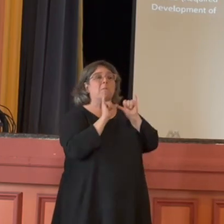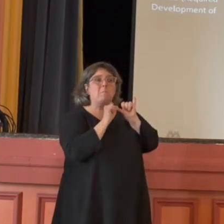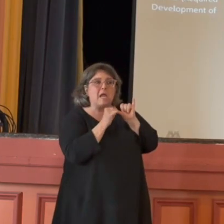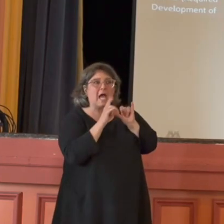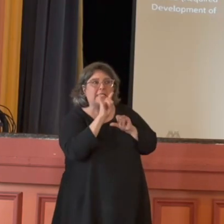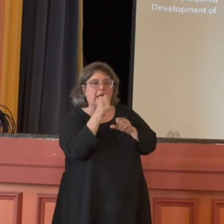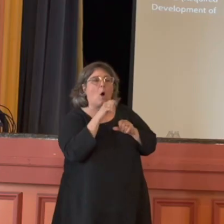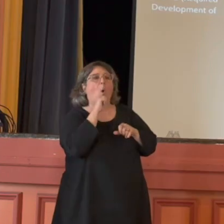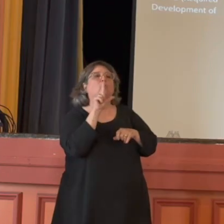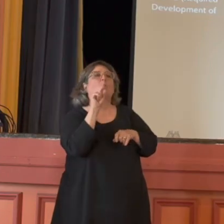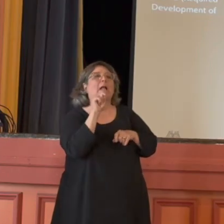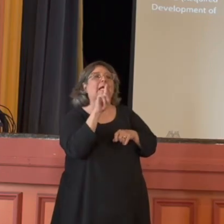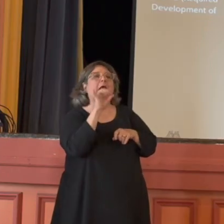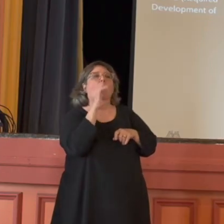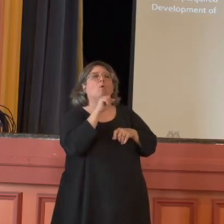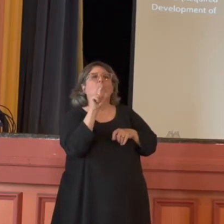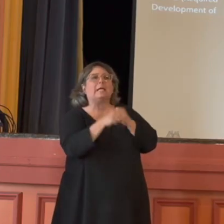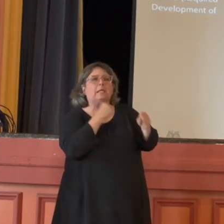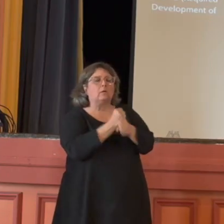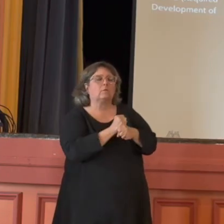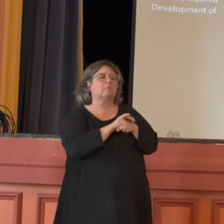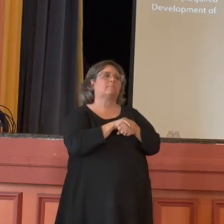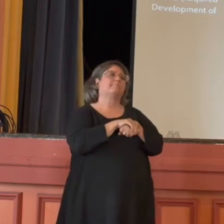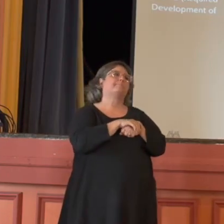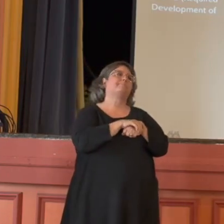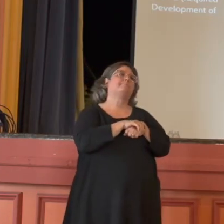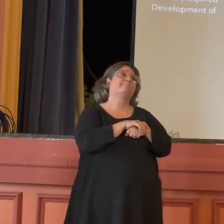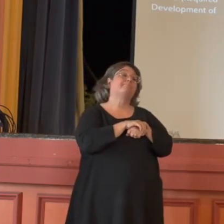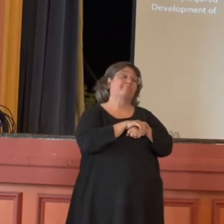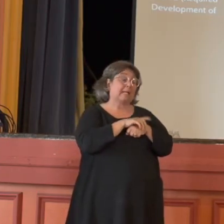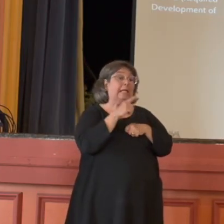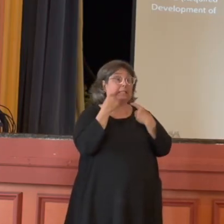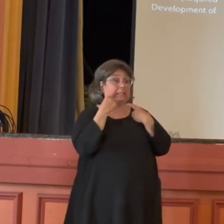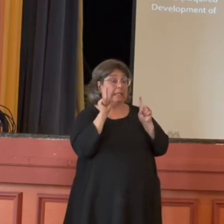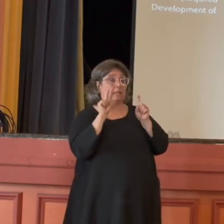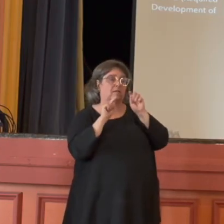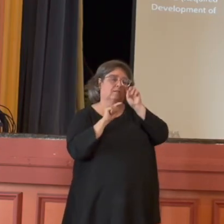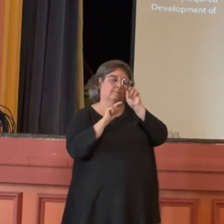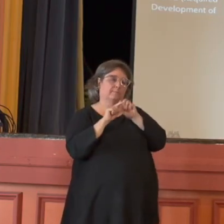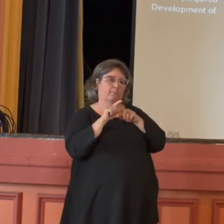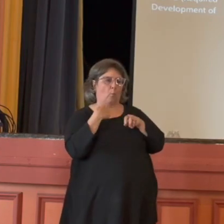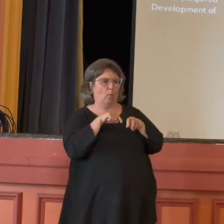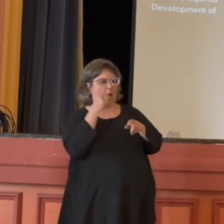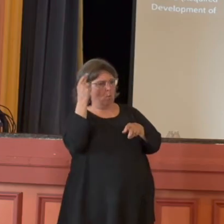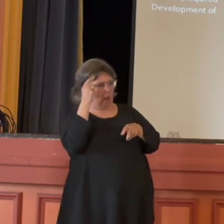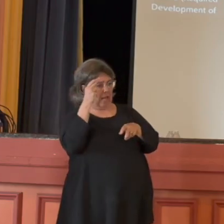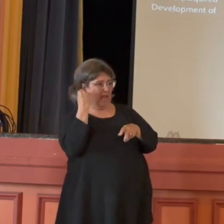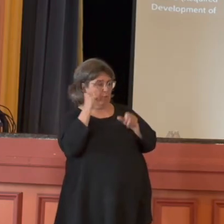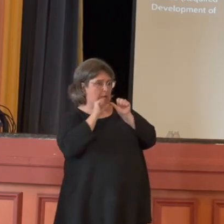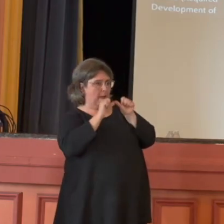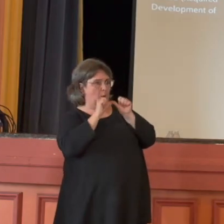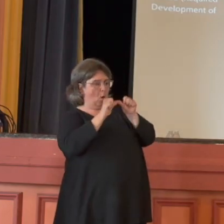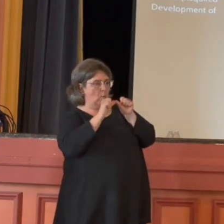is actually 20 years old at this point. And when we did that, what we found is if we kept